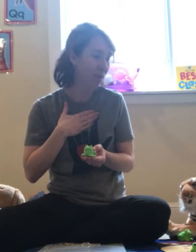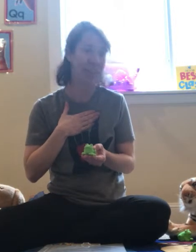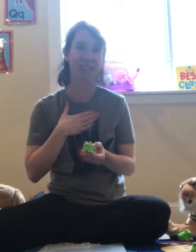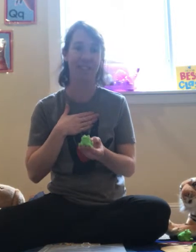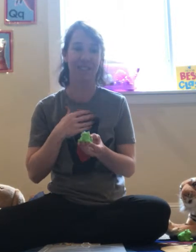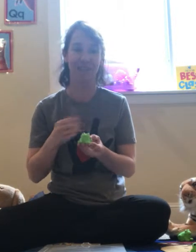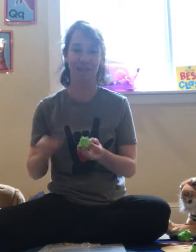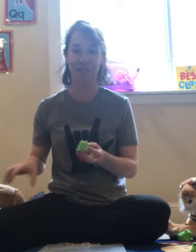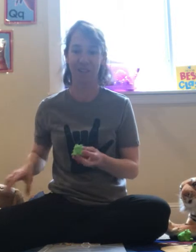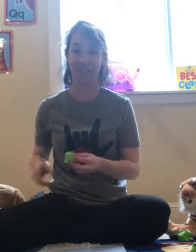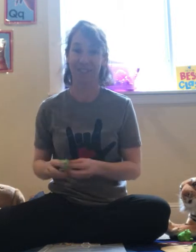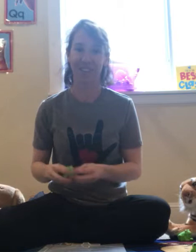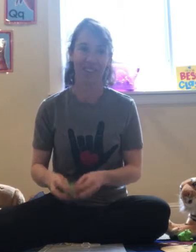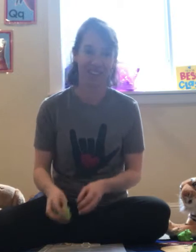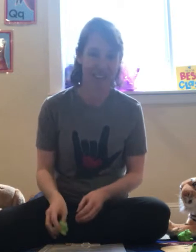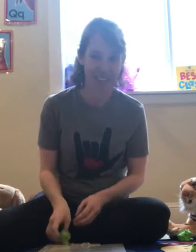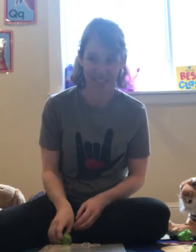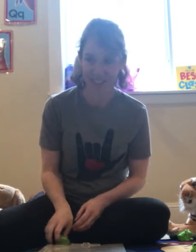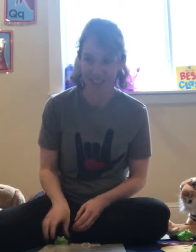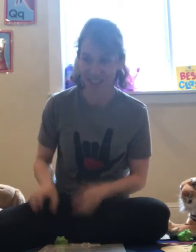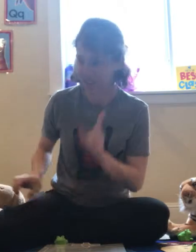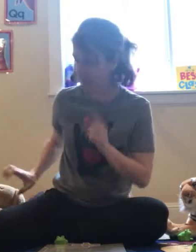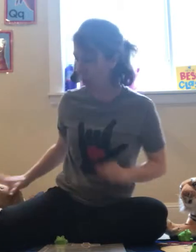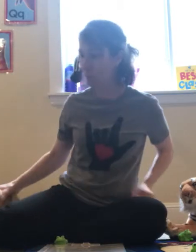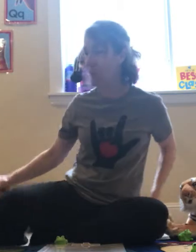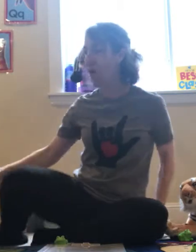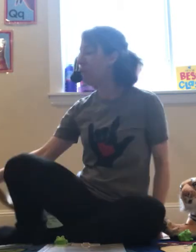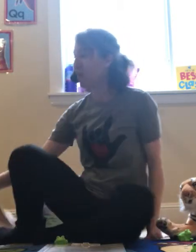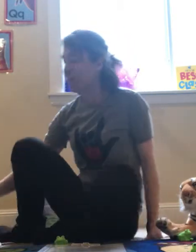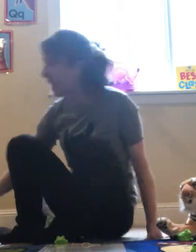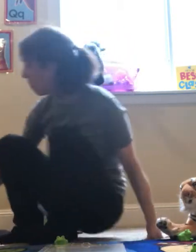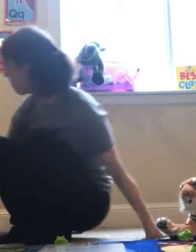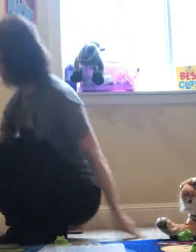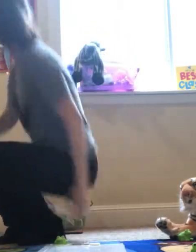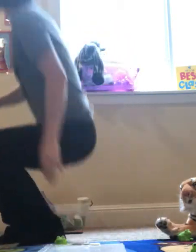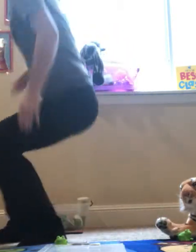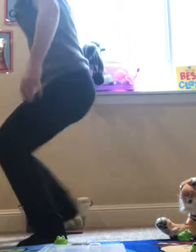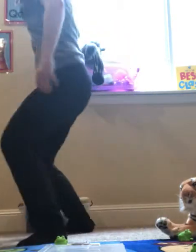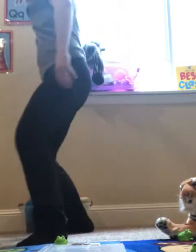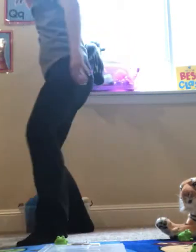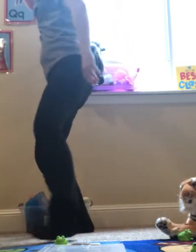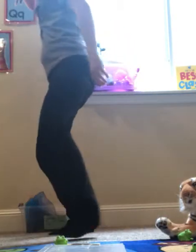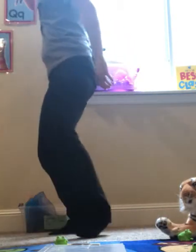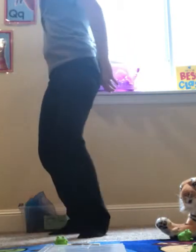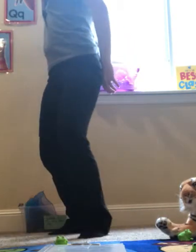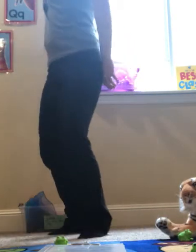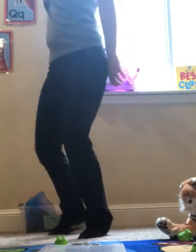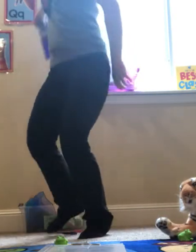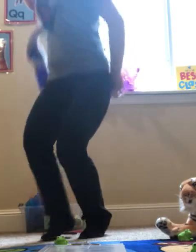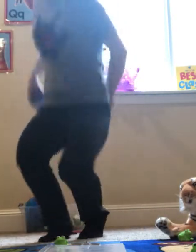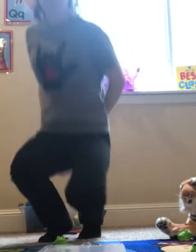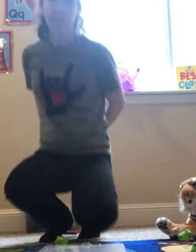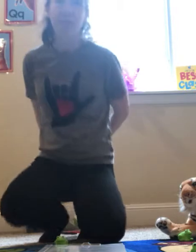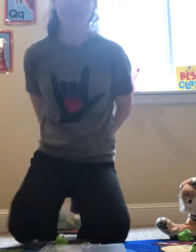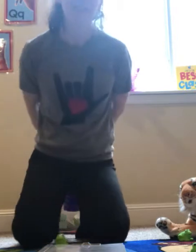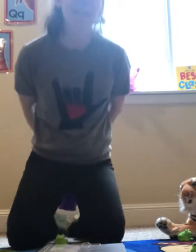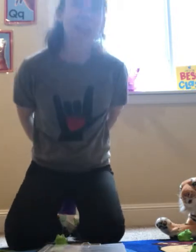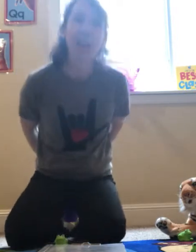in his throat. All right, let's do that one more time. I've got something we can do one more time. And